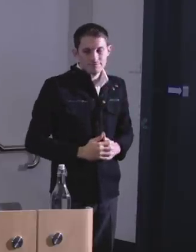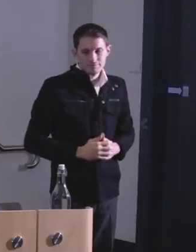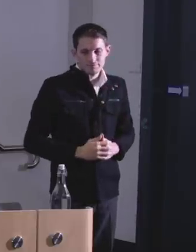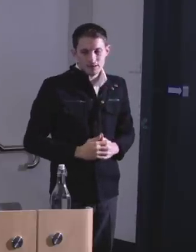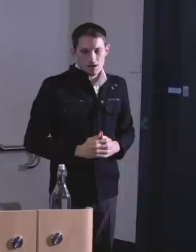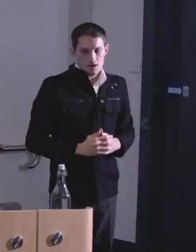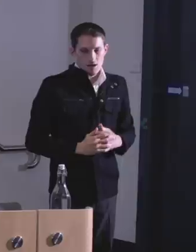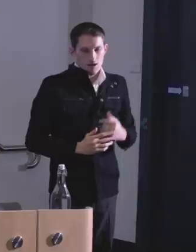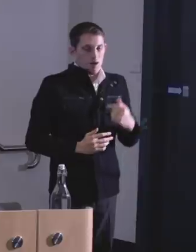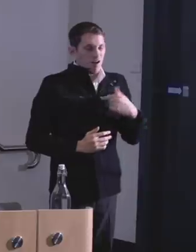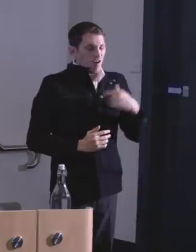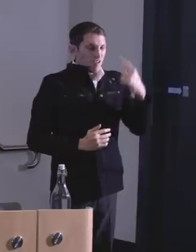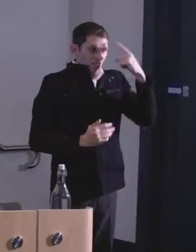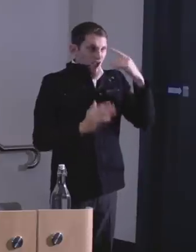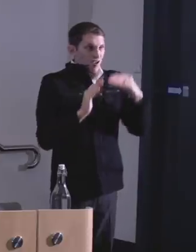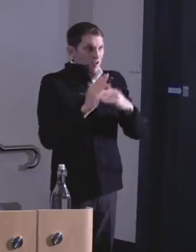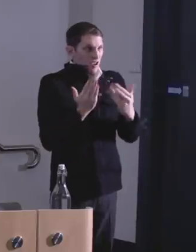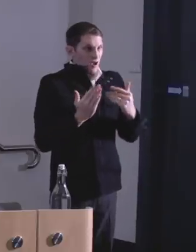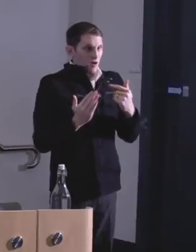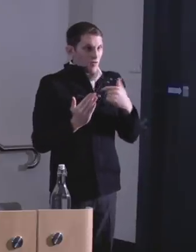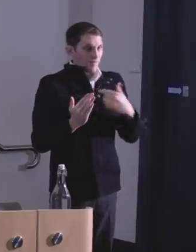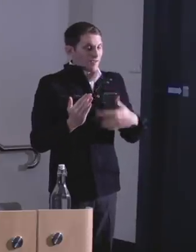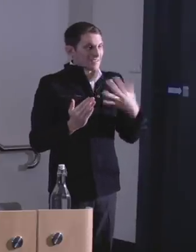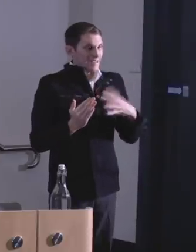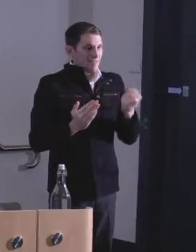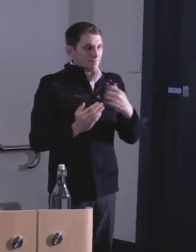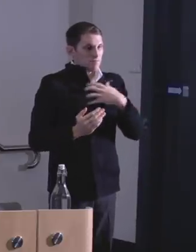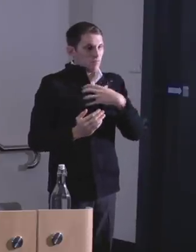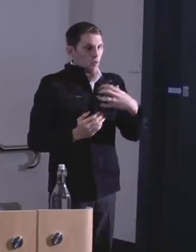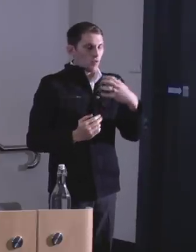I think we are at a point where we need to have a more mature